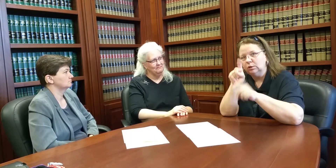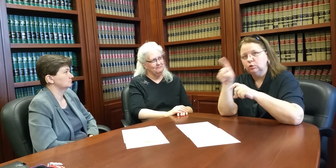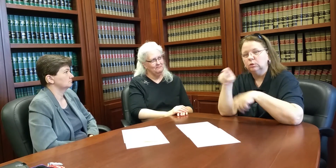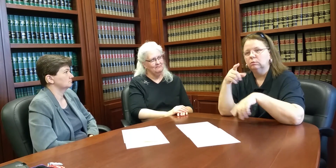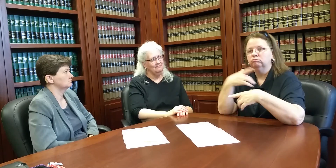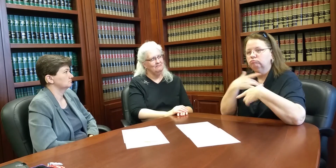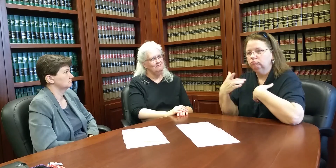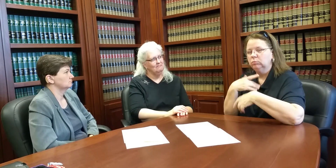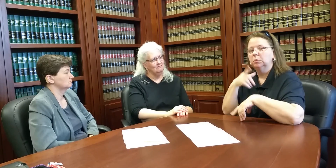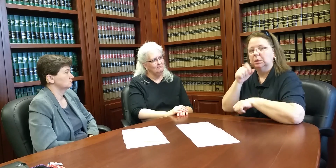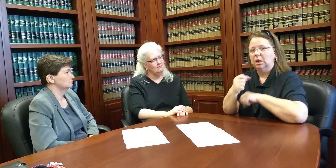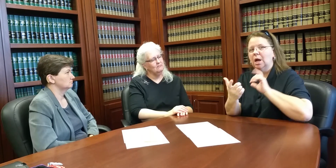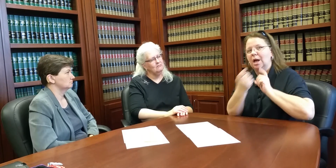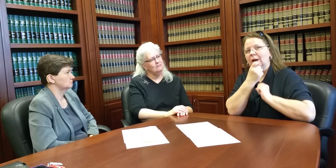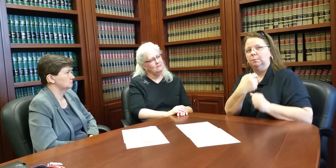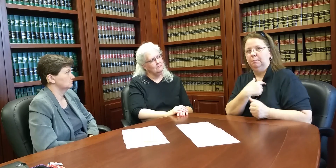question? Ask me.